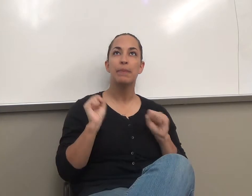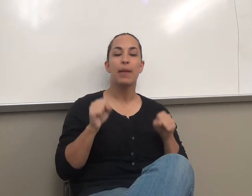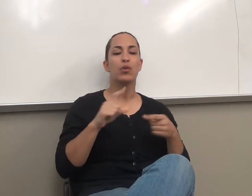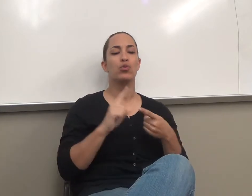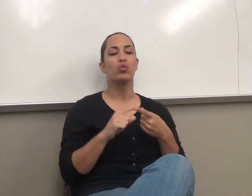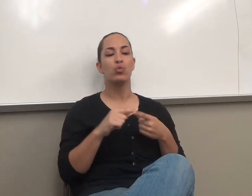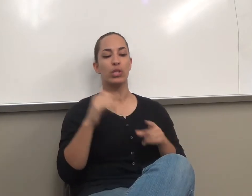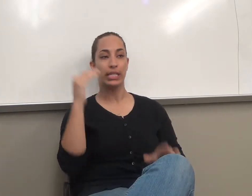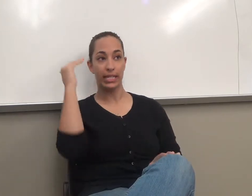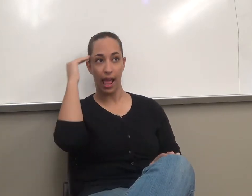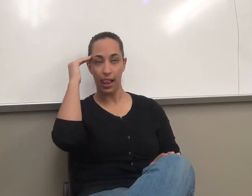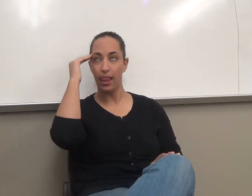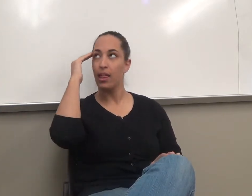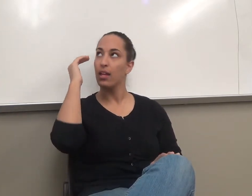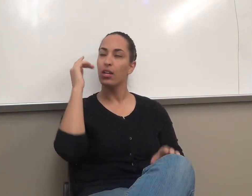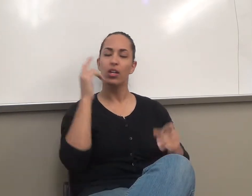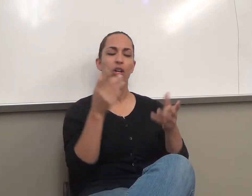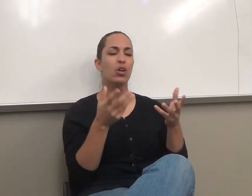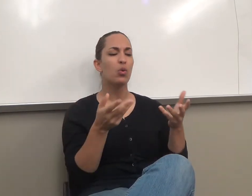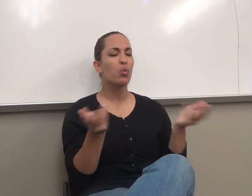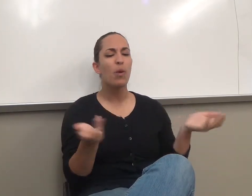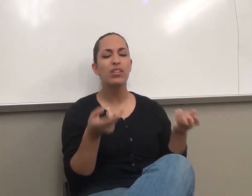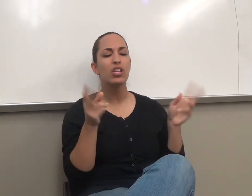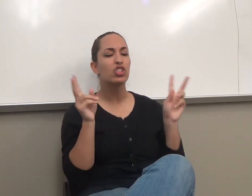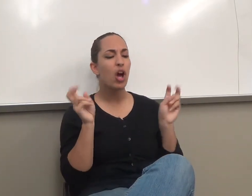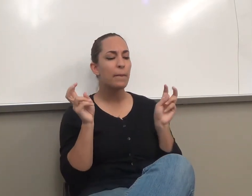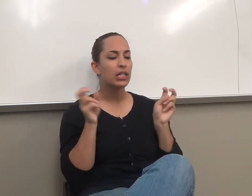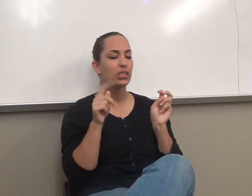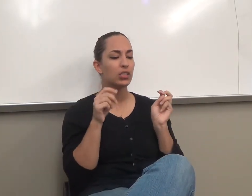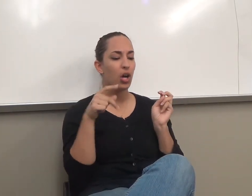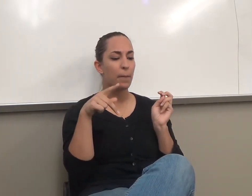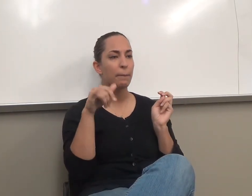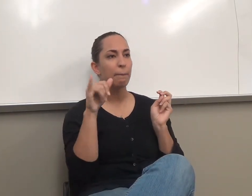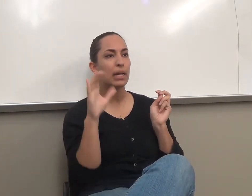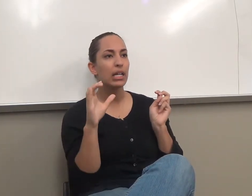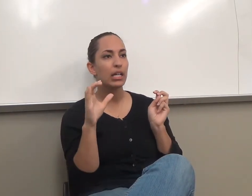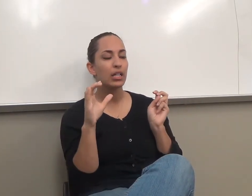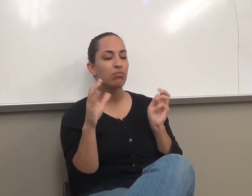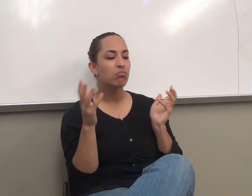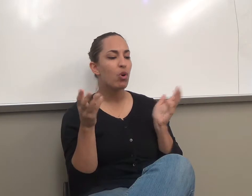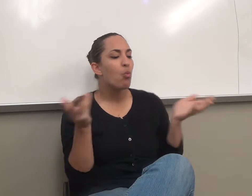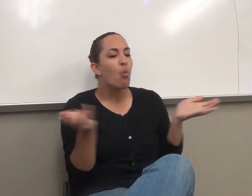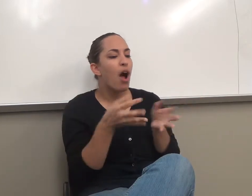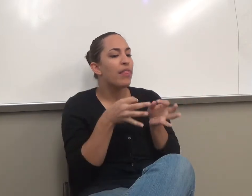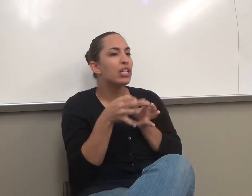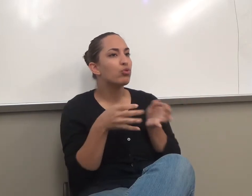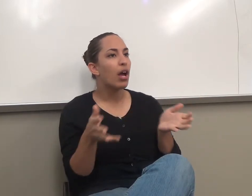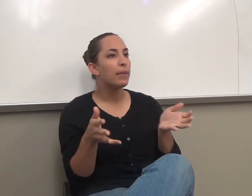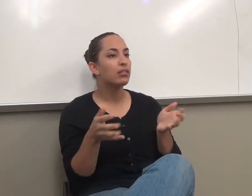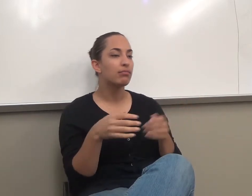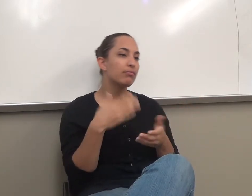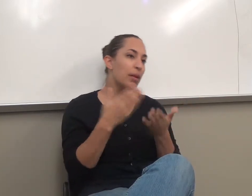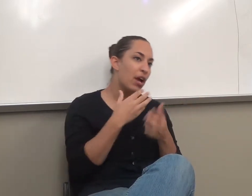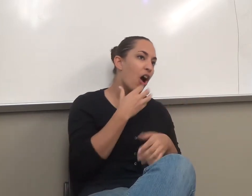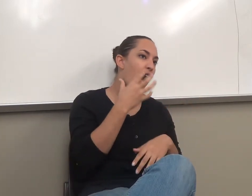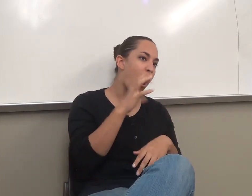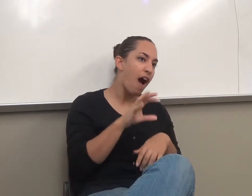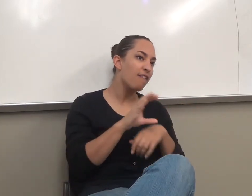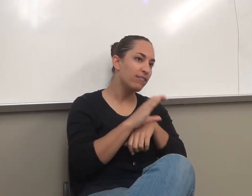day. What's the topic? What is the writer describing? A hot fudge sundae. Okay, it should be as